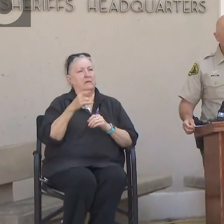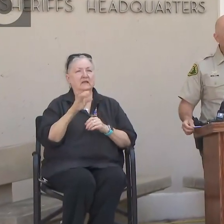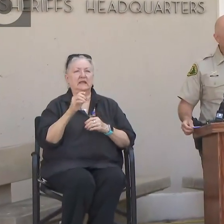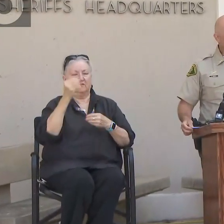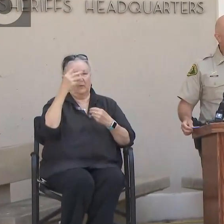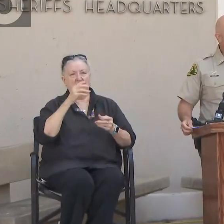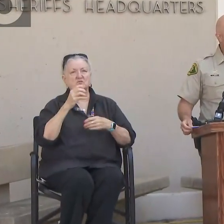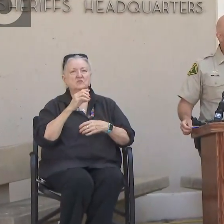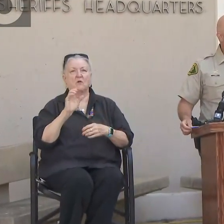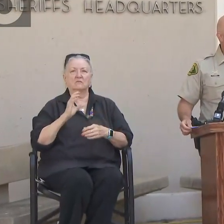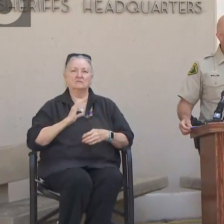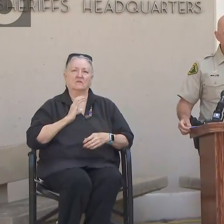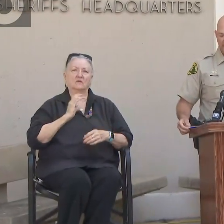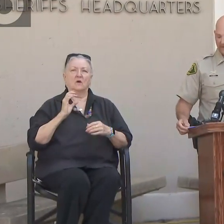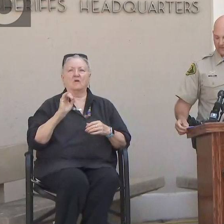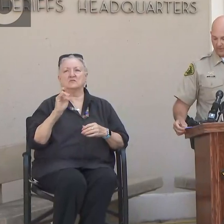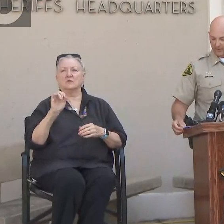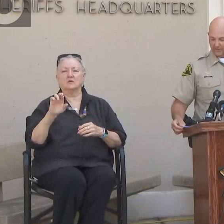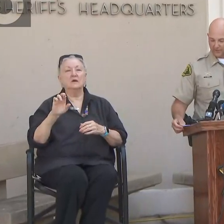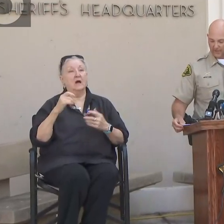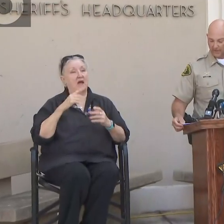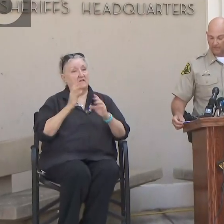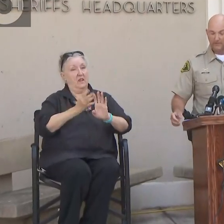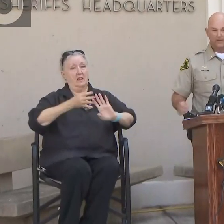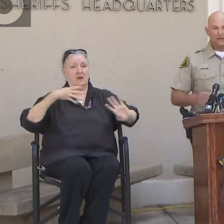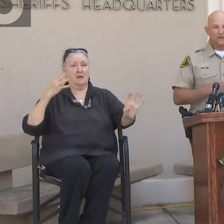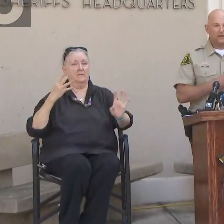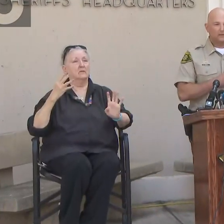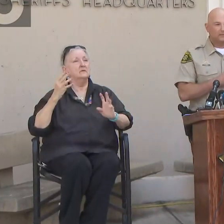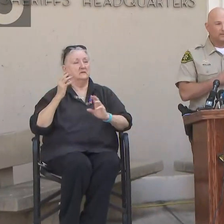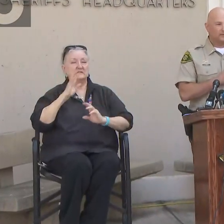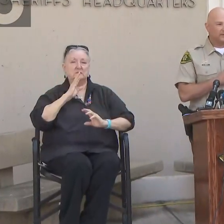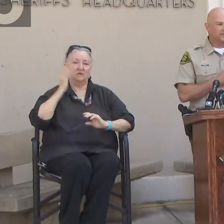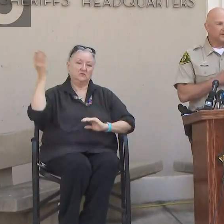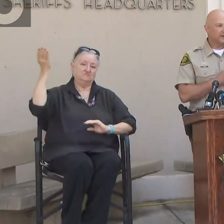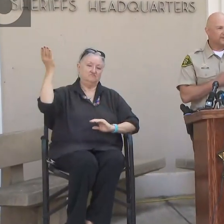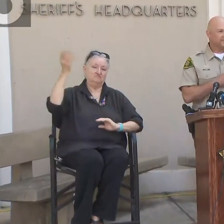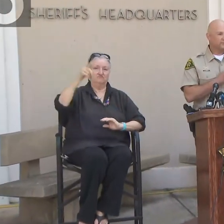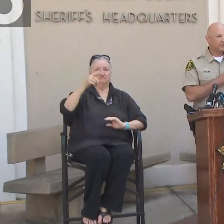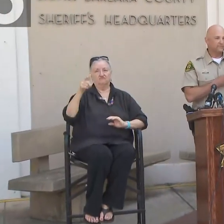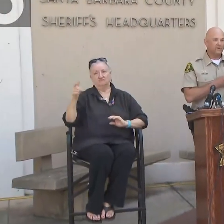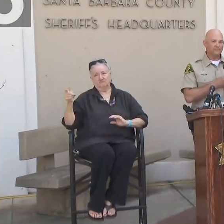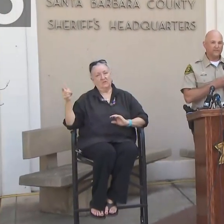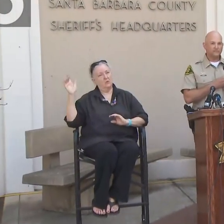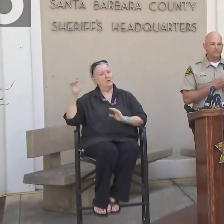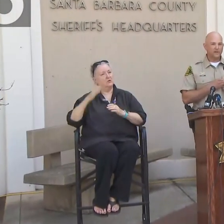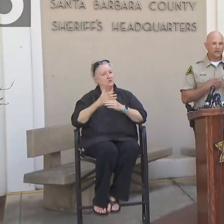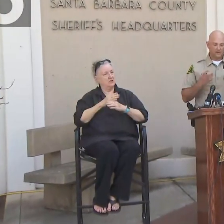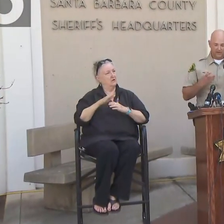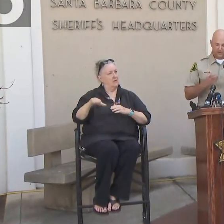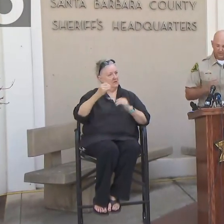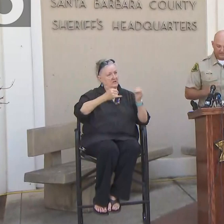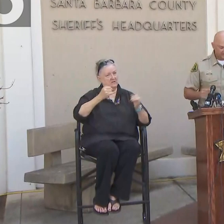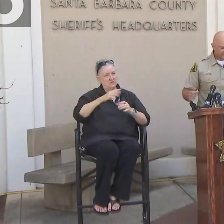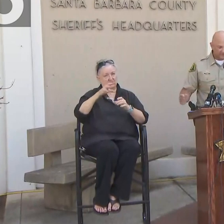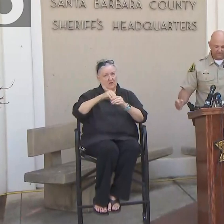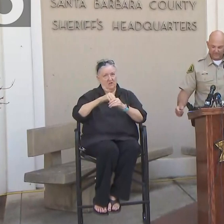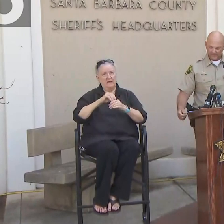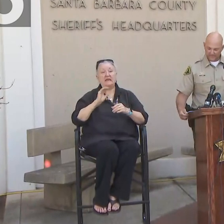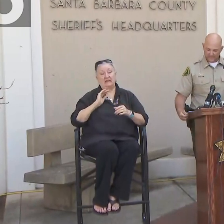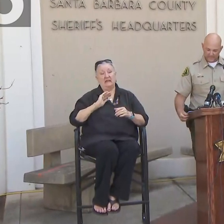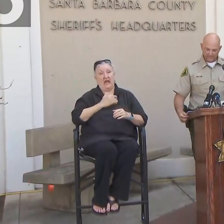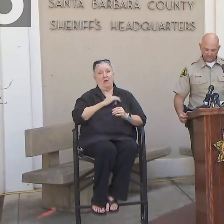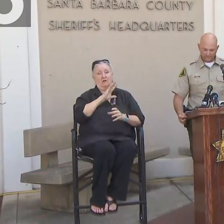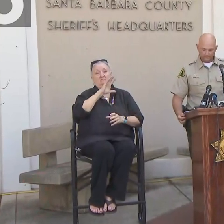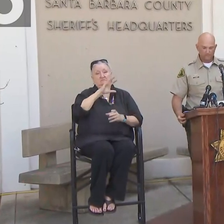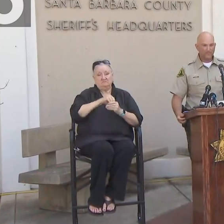I've got a lineup of speakers for you today that are all going to share their individual involvement and our collective involvement